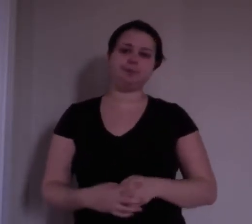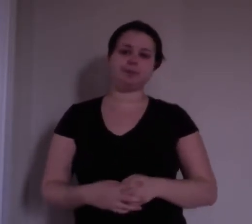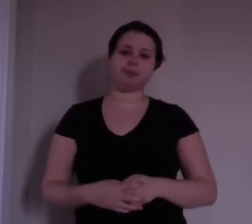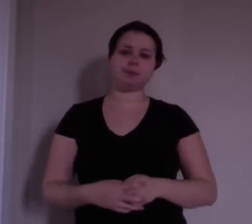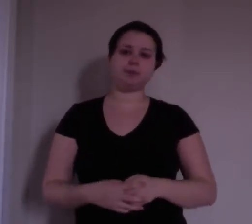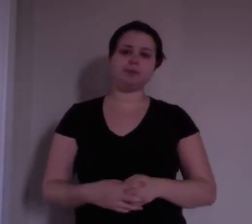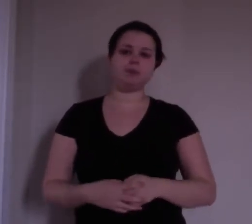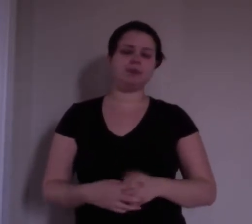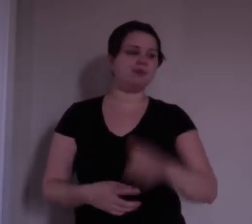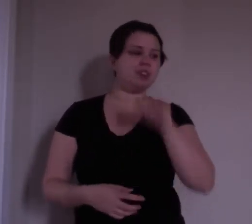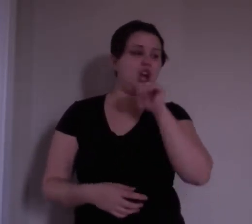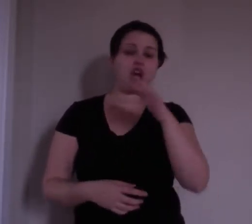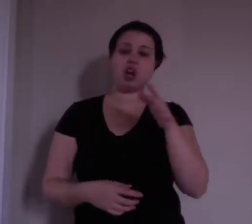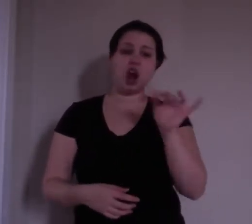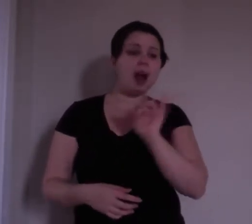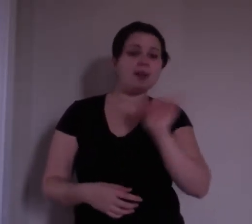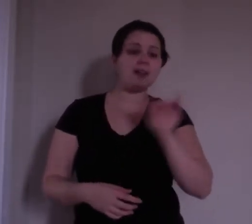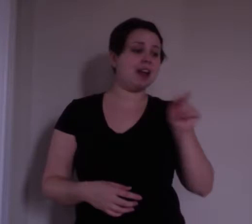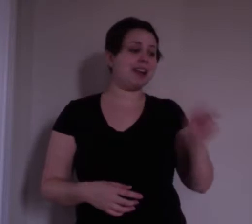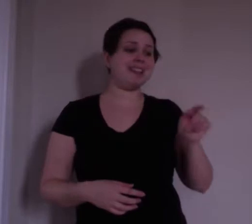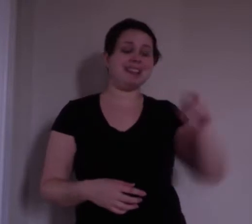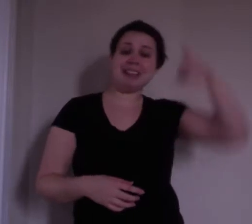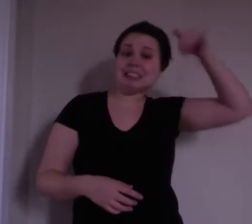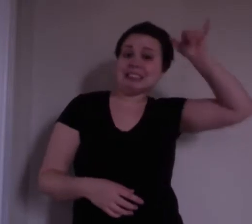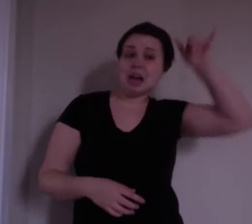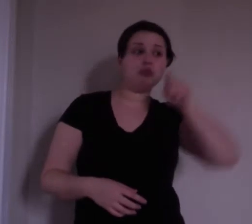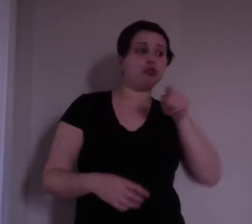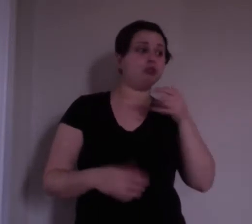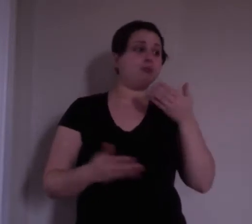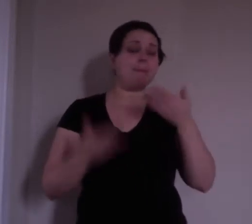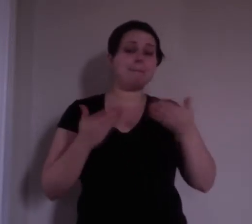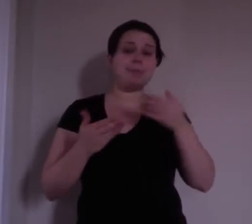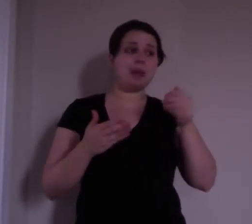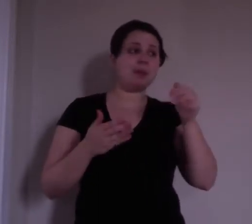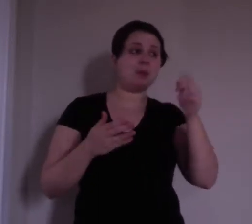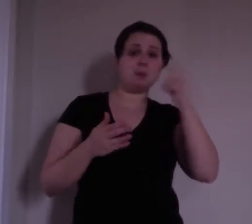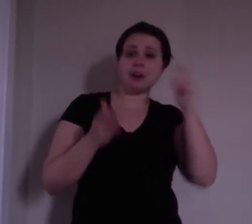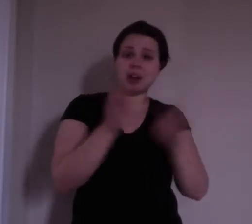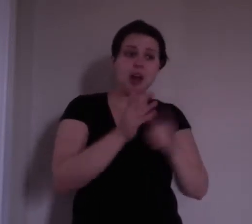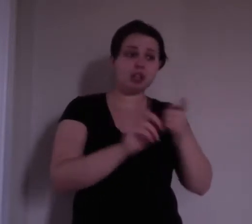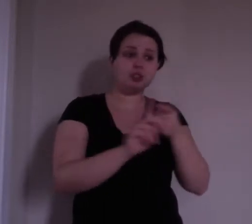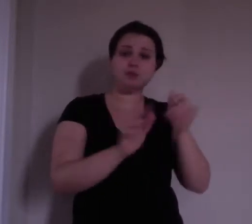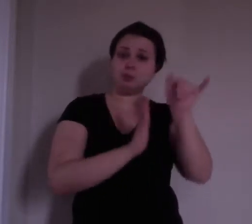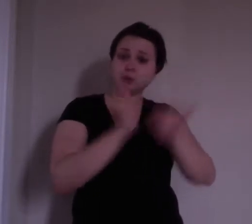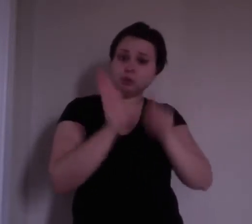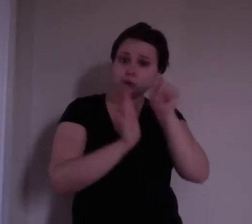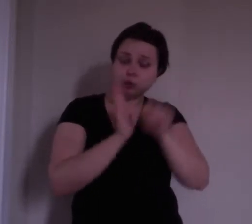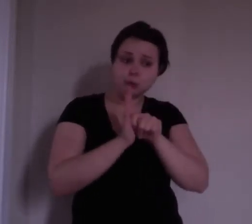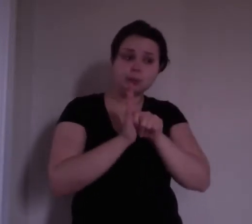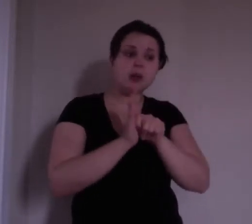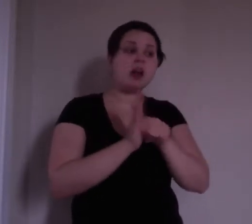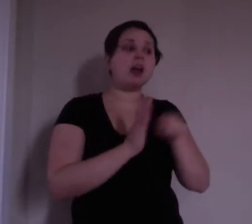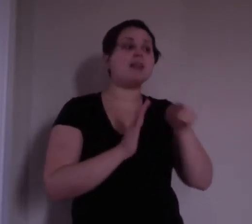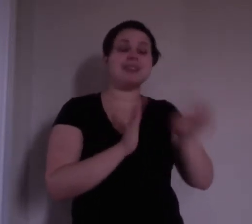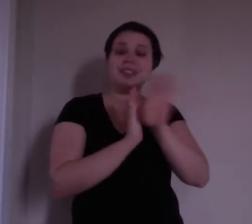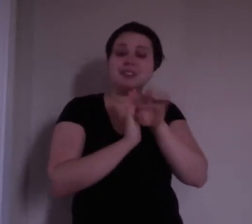Unlike these cows that you might recognize from YouTube, this footage that I saw was dark